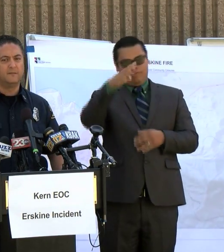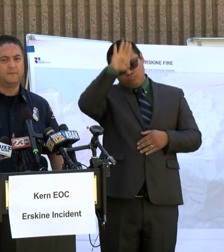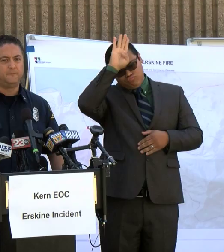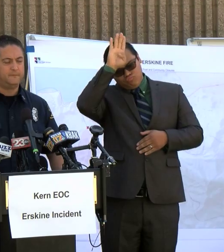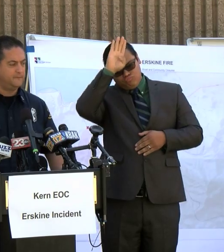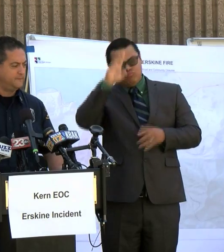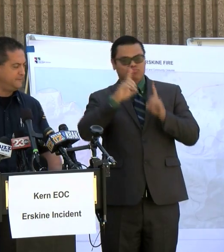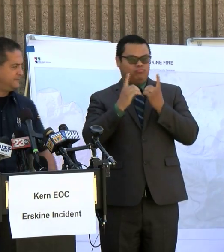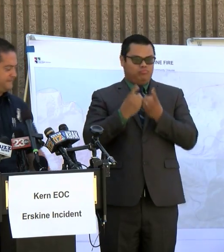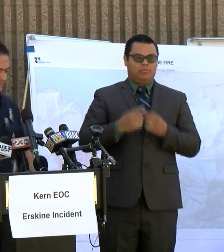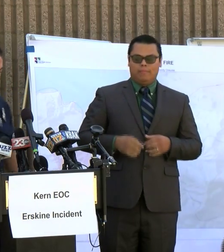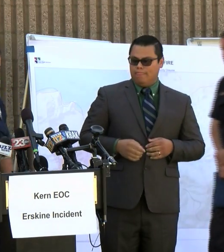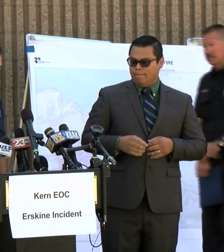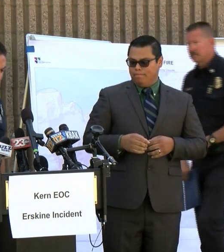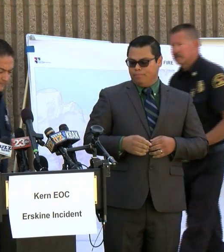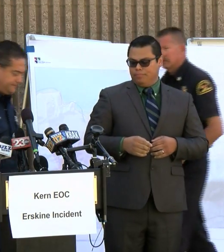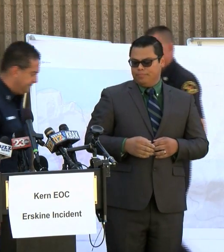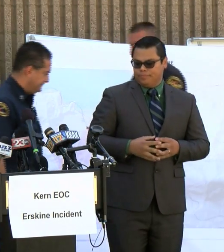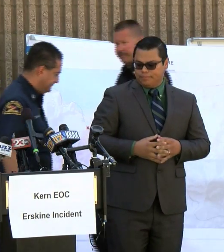Services.